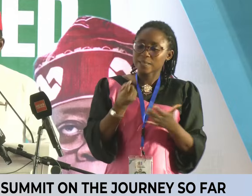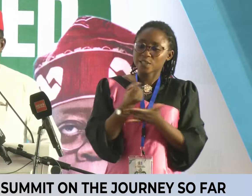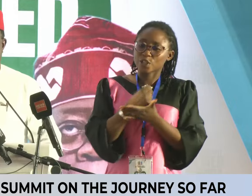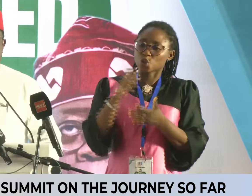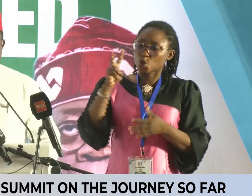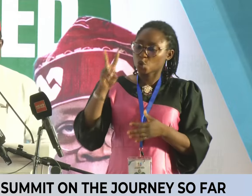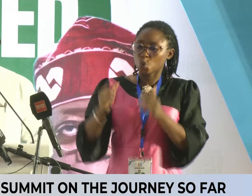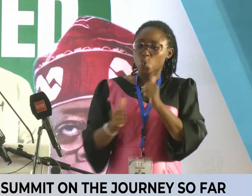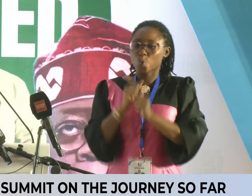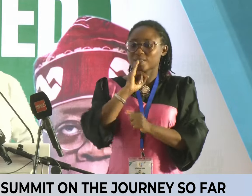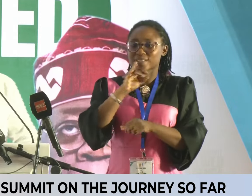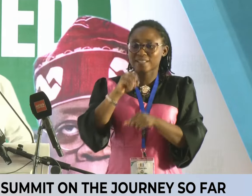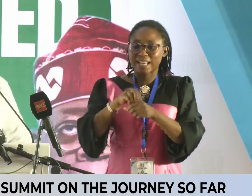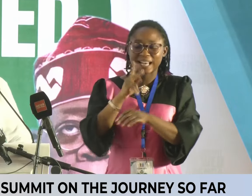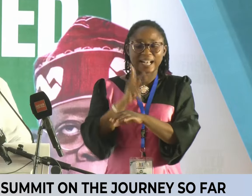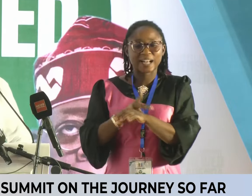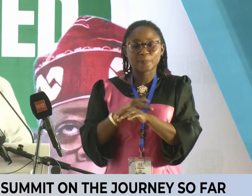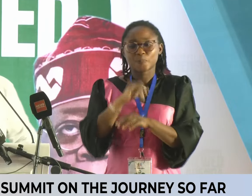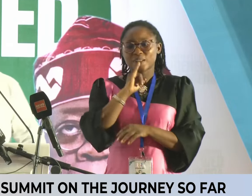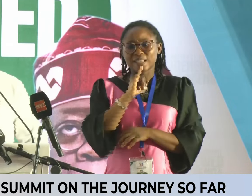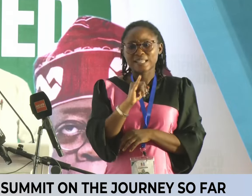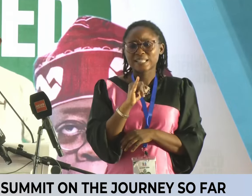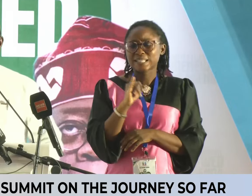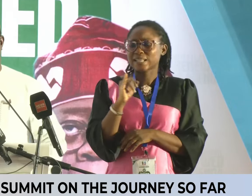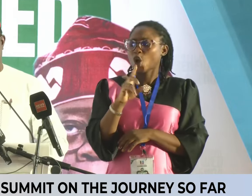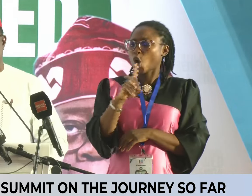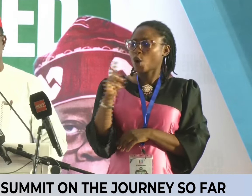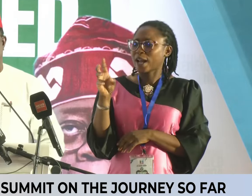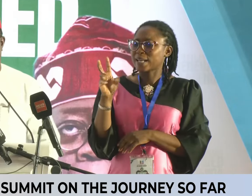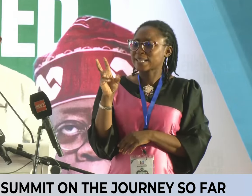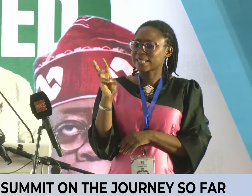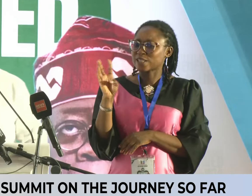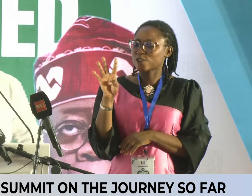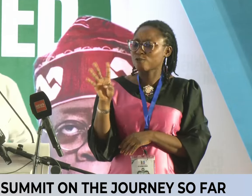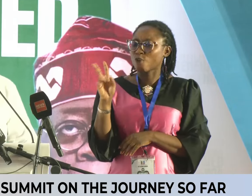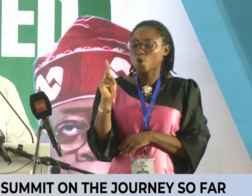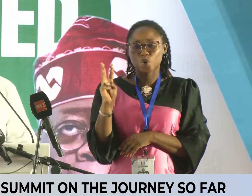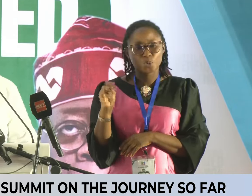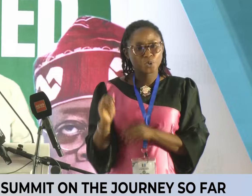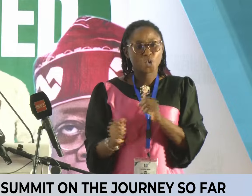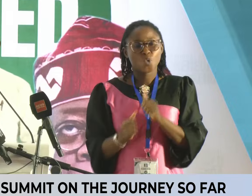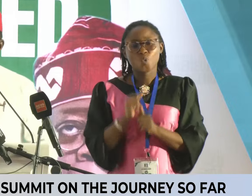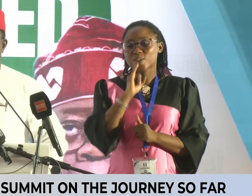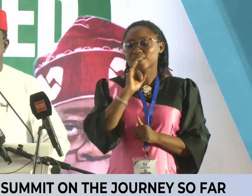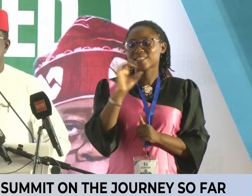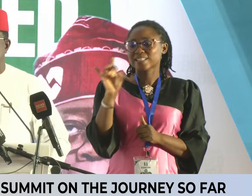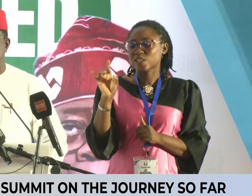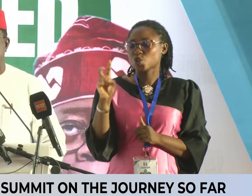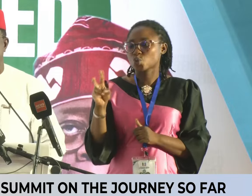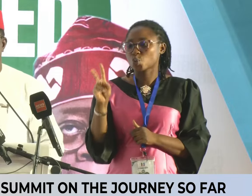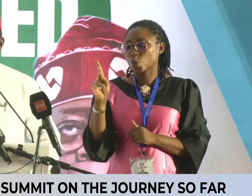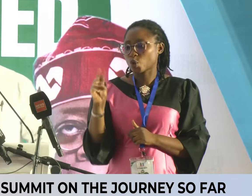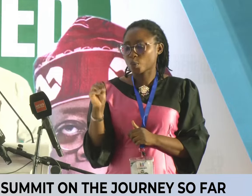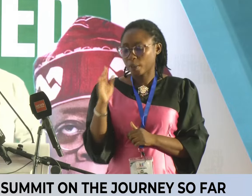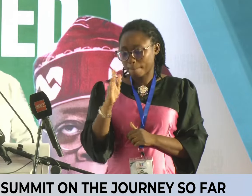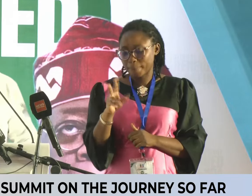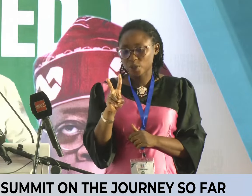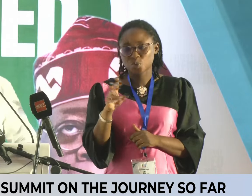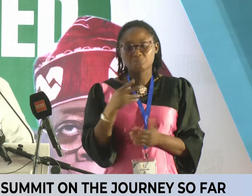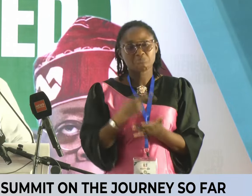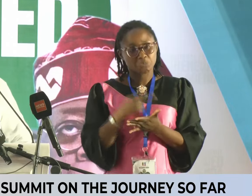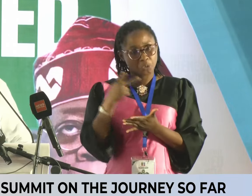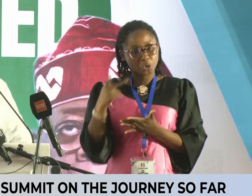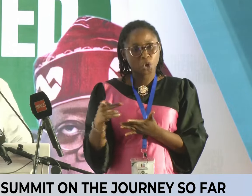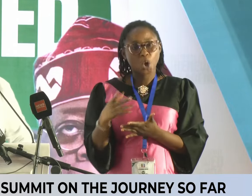is in Kaduna, is 164 kilometers, which is 82 kilometers by 2, is being